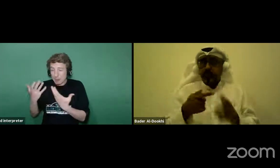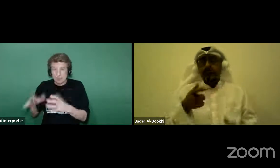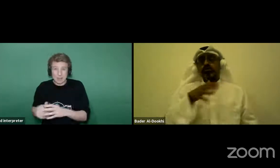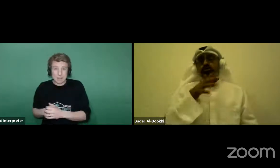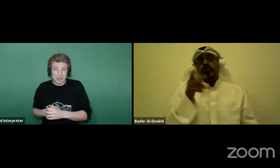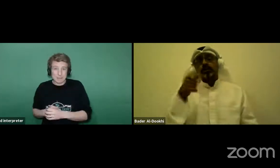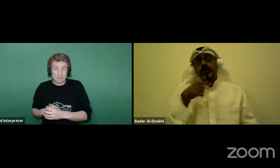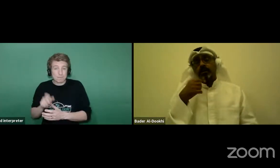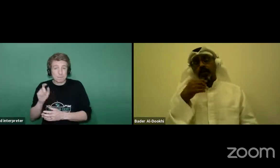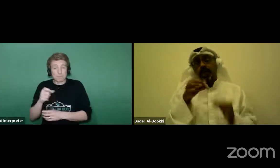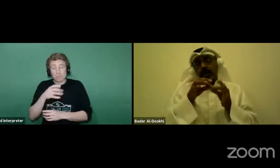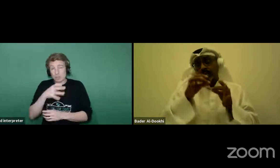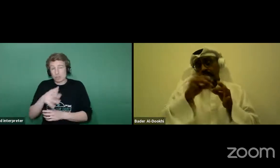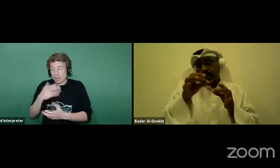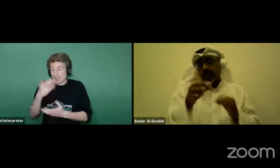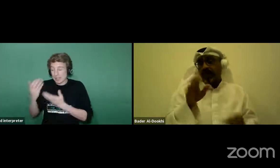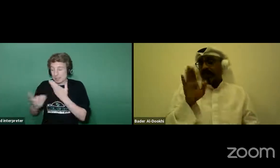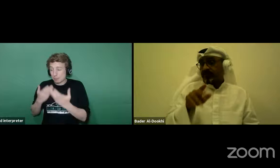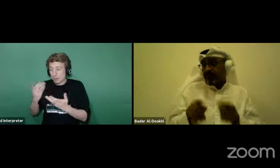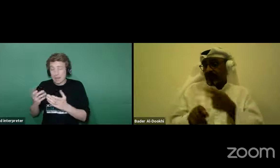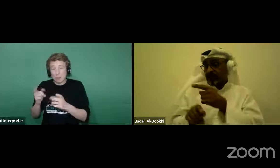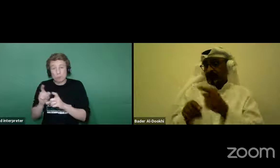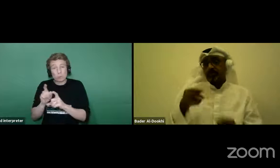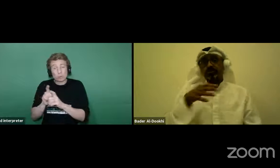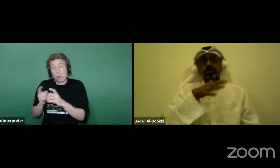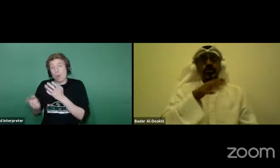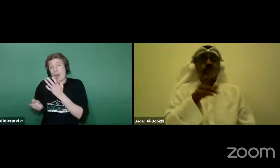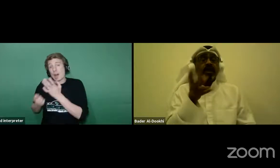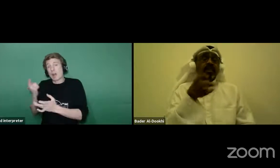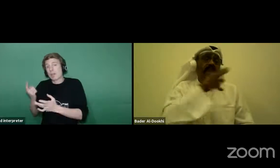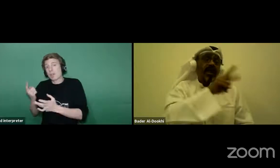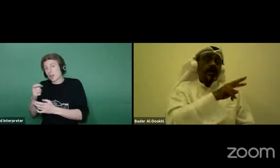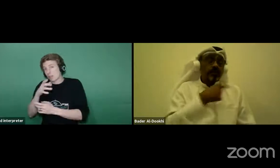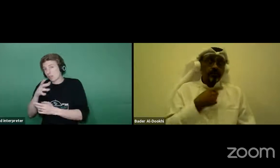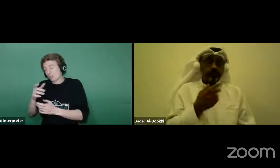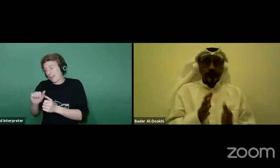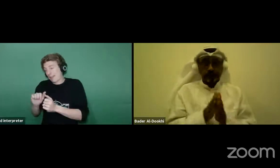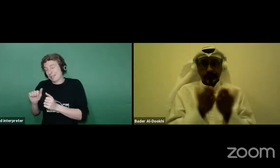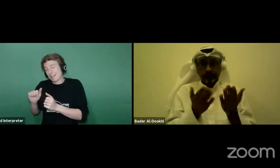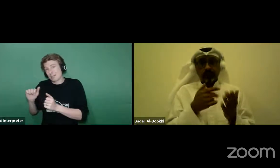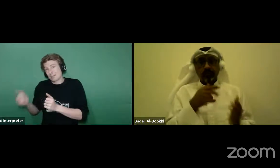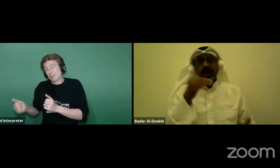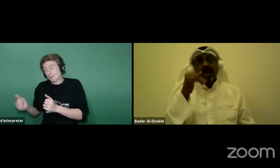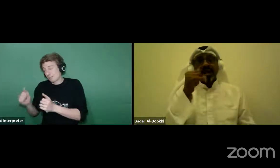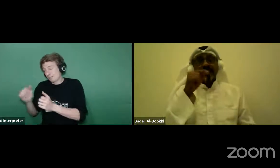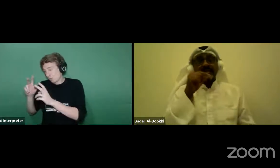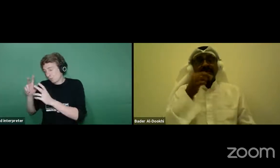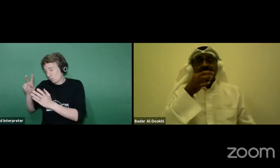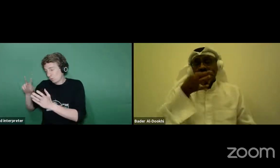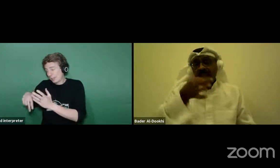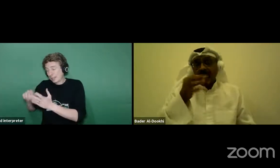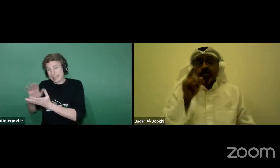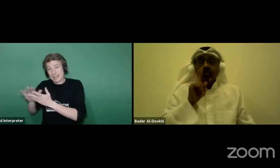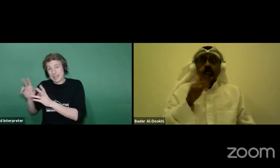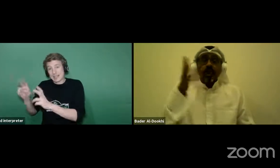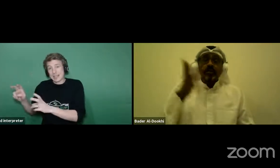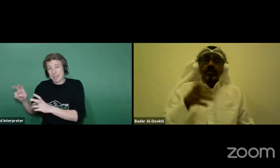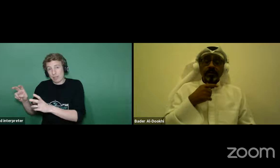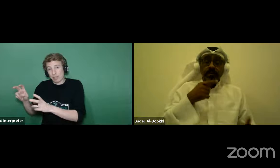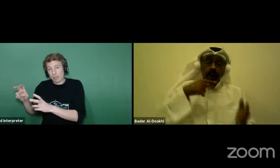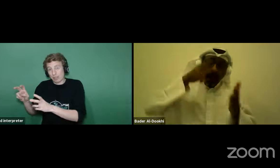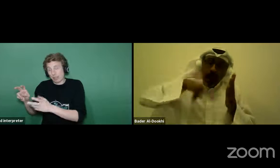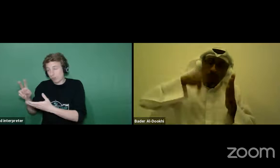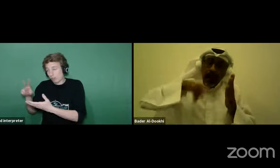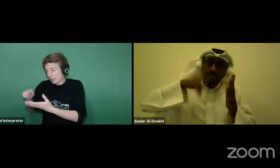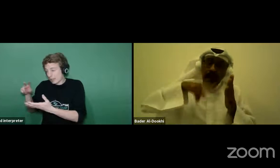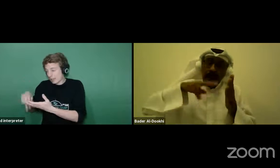it, there is another Sheikh who reads the text of the hadith. And he will read the text of the hadith,